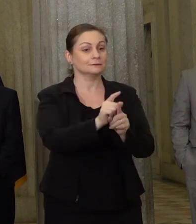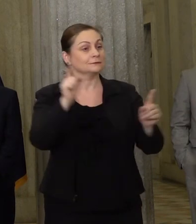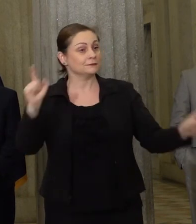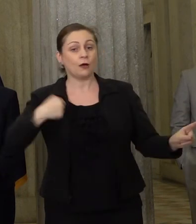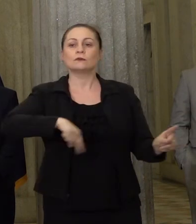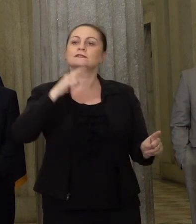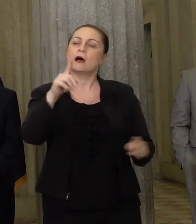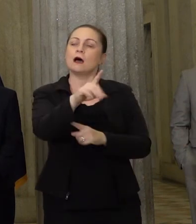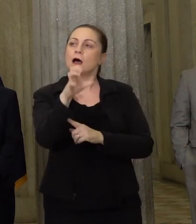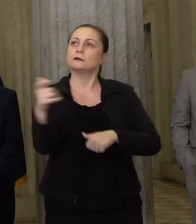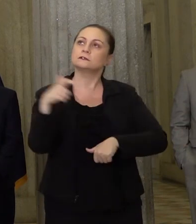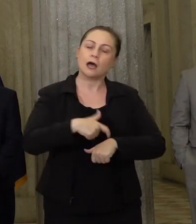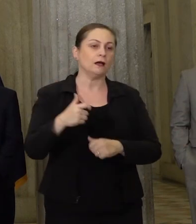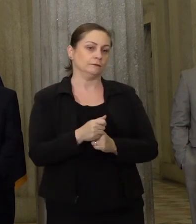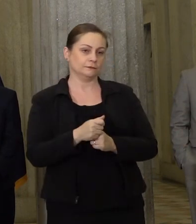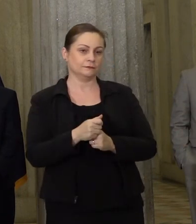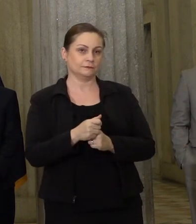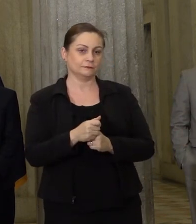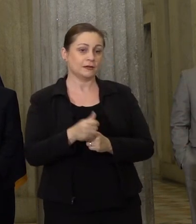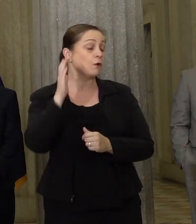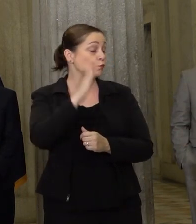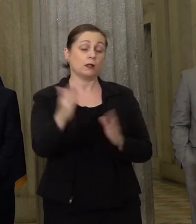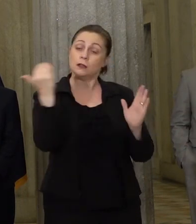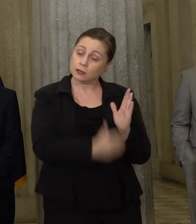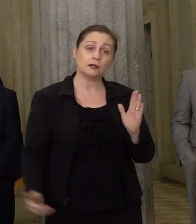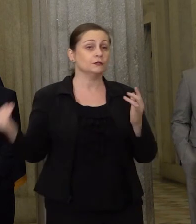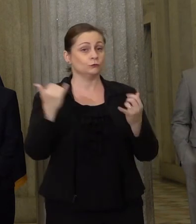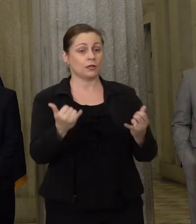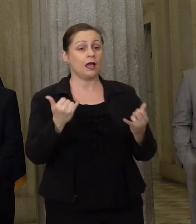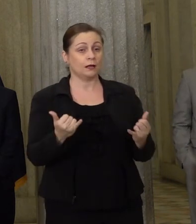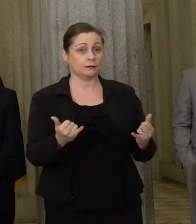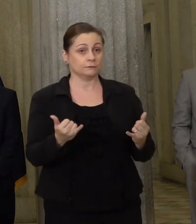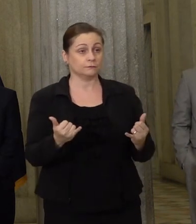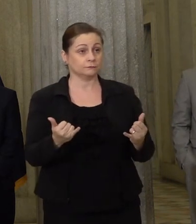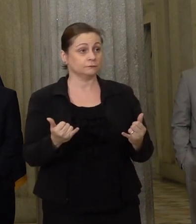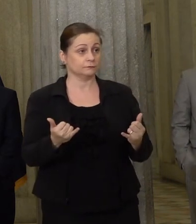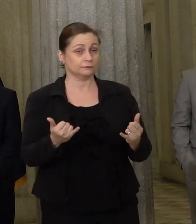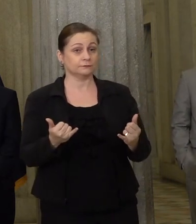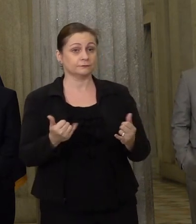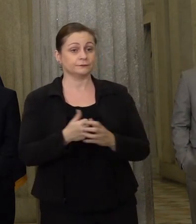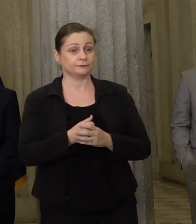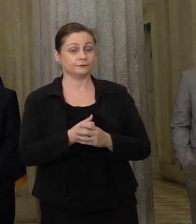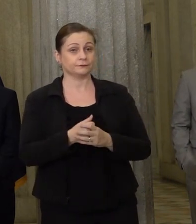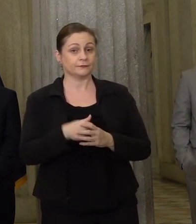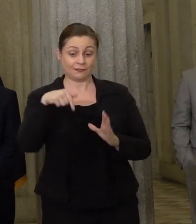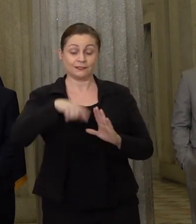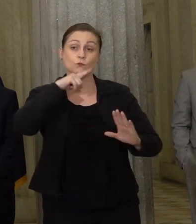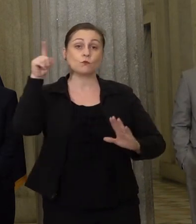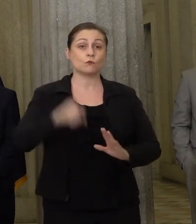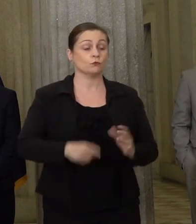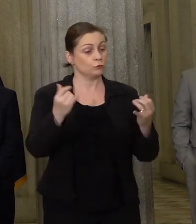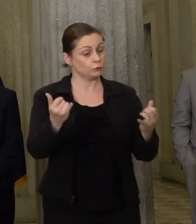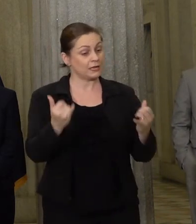We've said it 100 times, and we're saying it again today, and we are going to this order